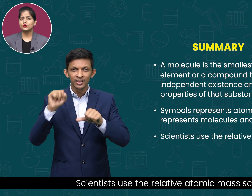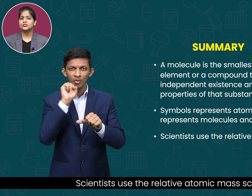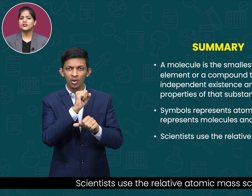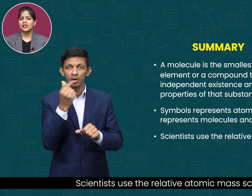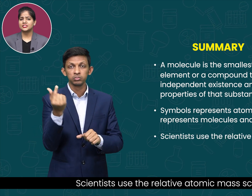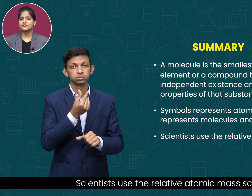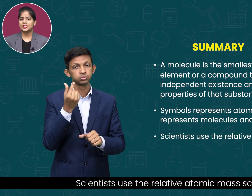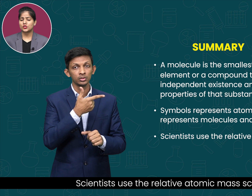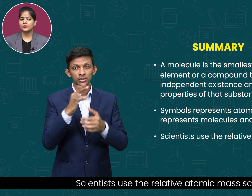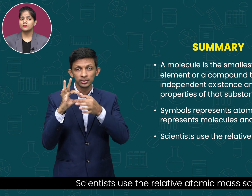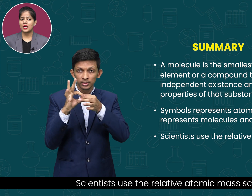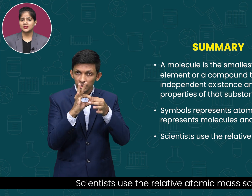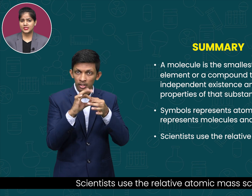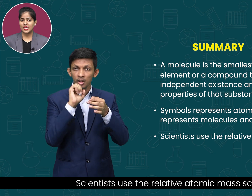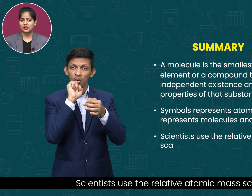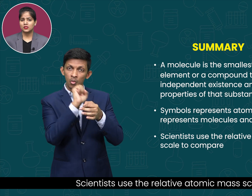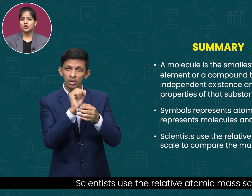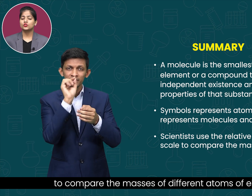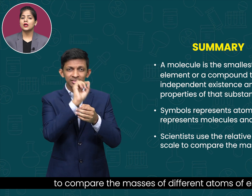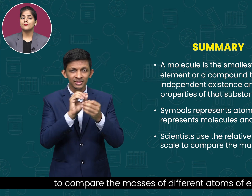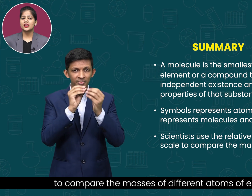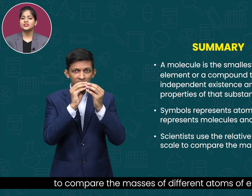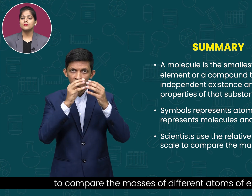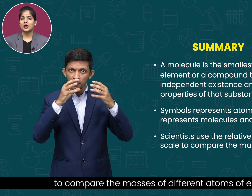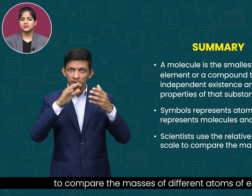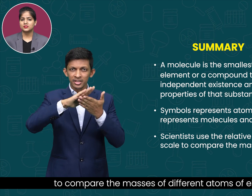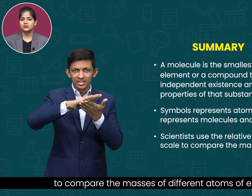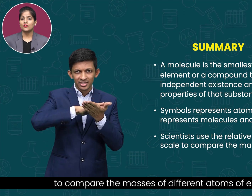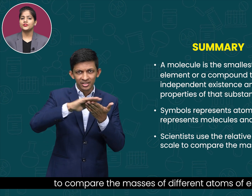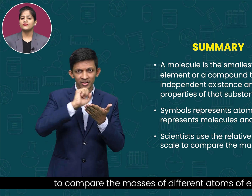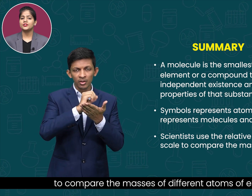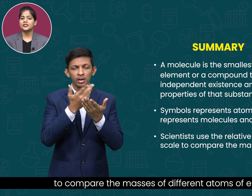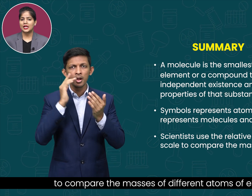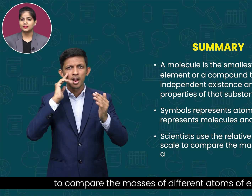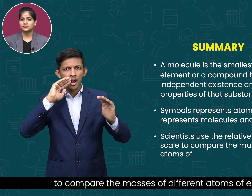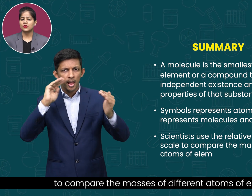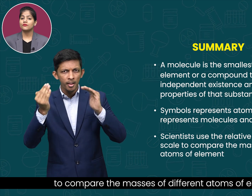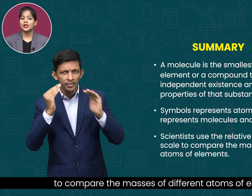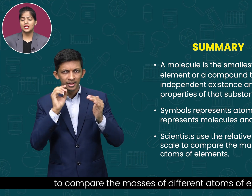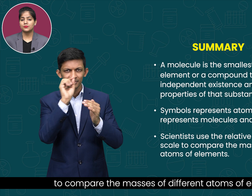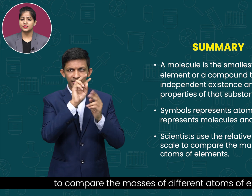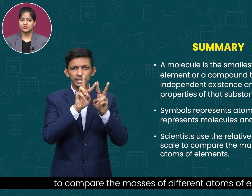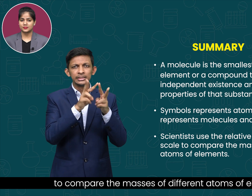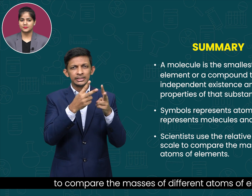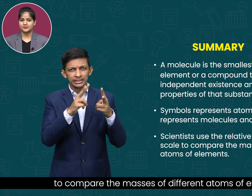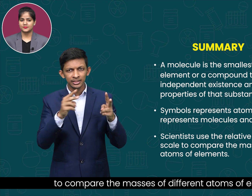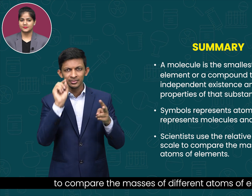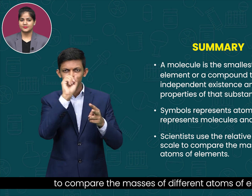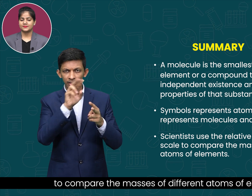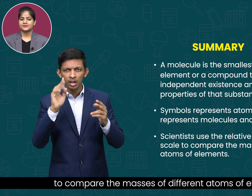Scientists use the relative atomic mass scale to compare the masses of different atoms of